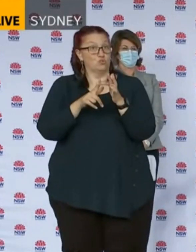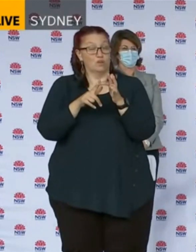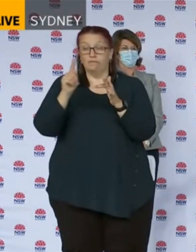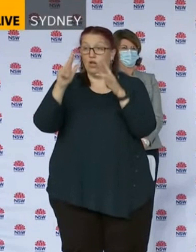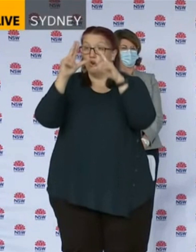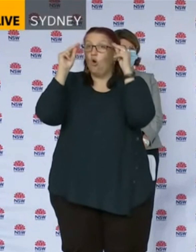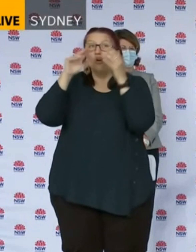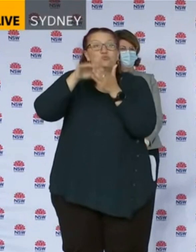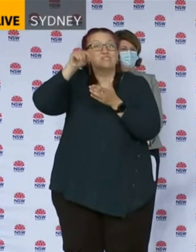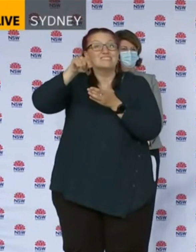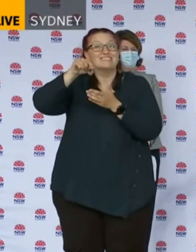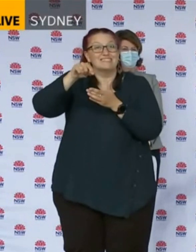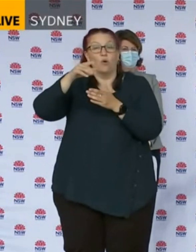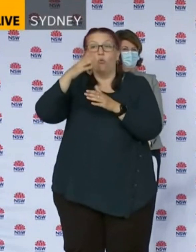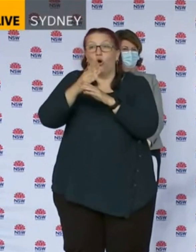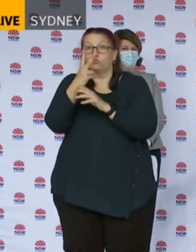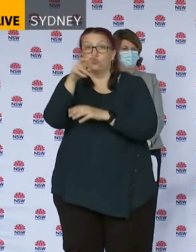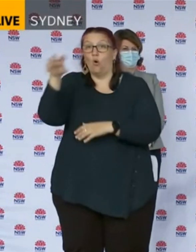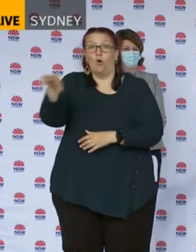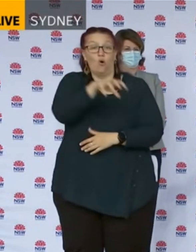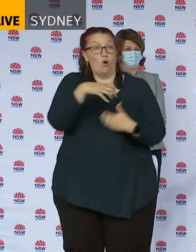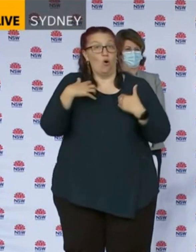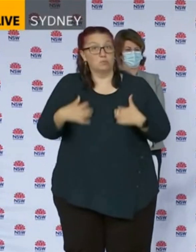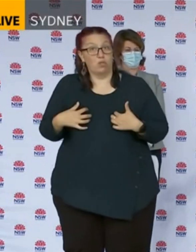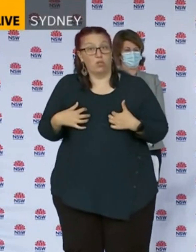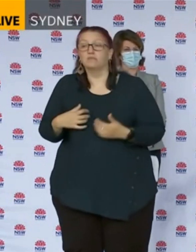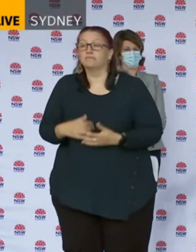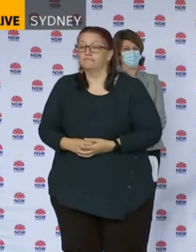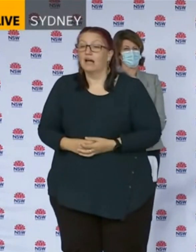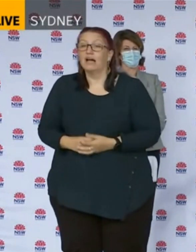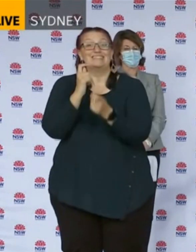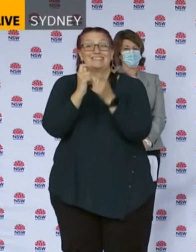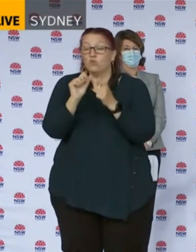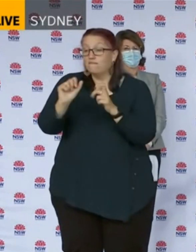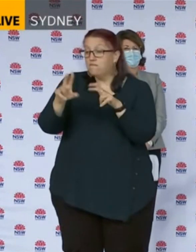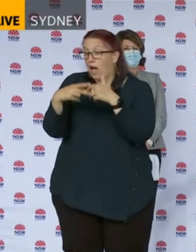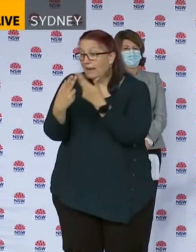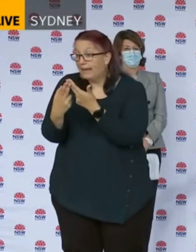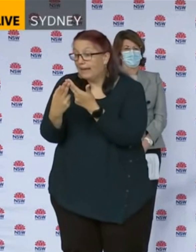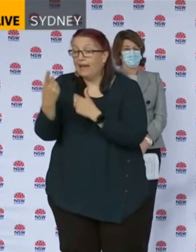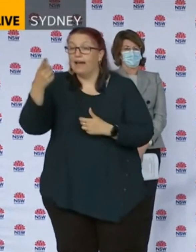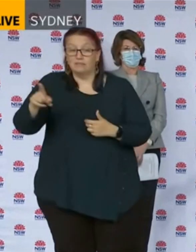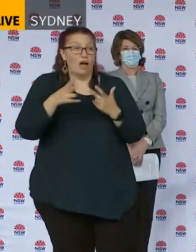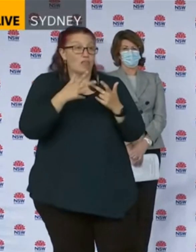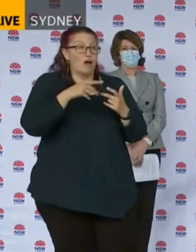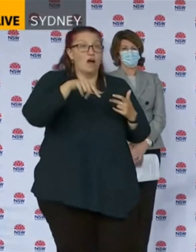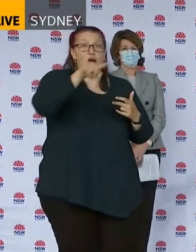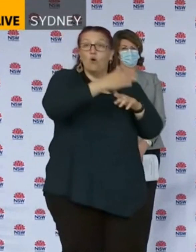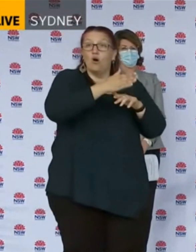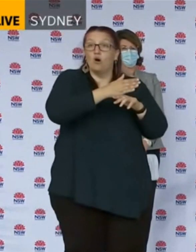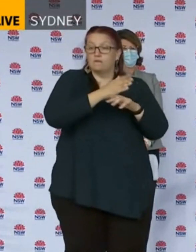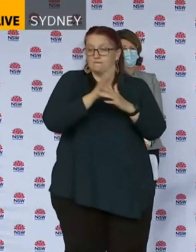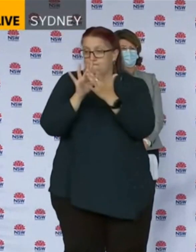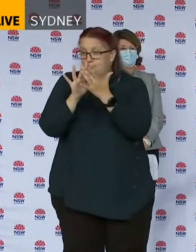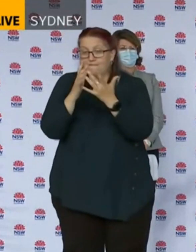her family and household contacts has identified further cases. We're undertaking further investigations